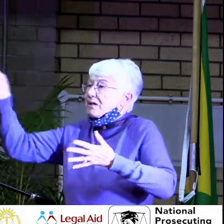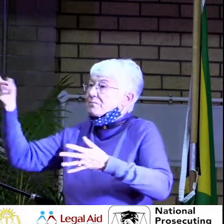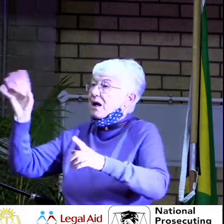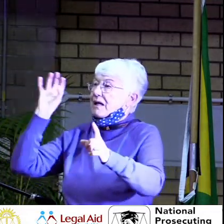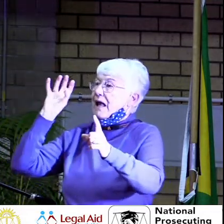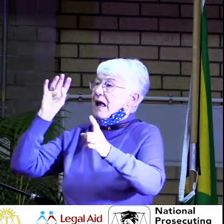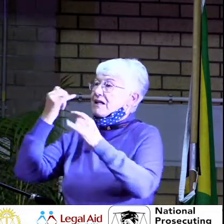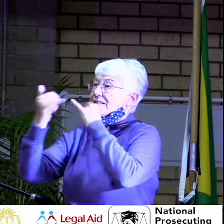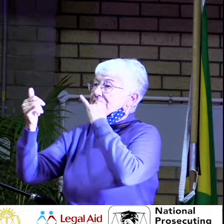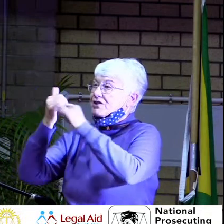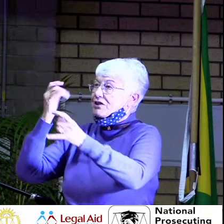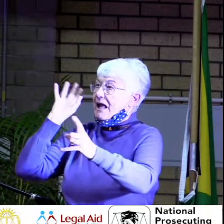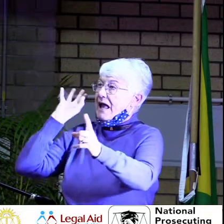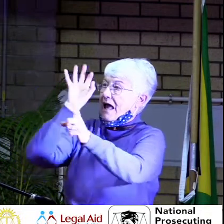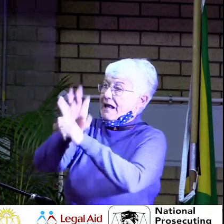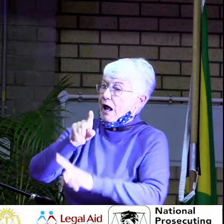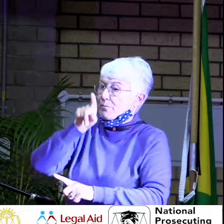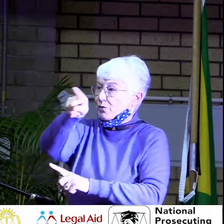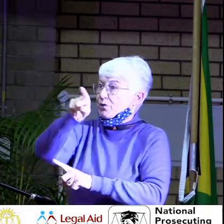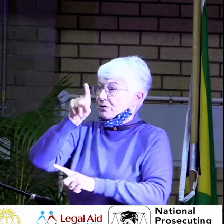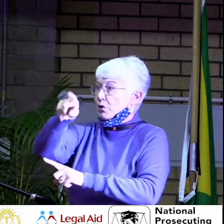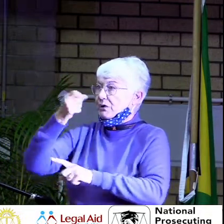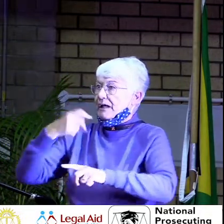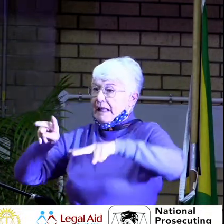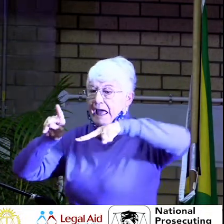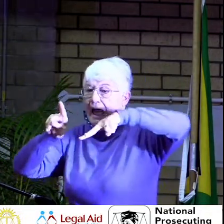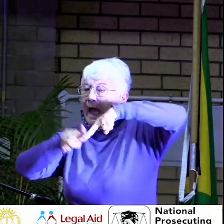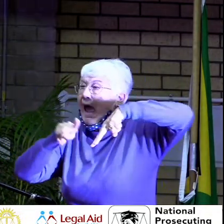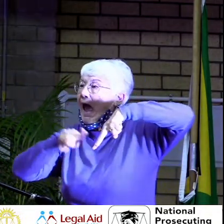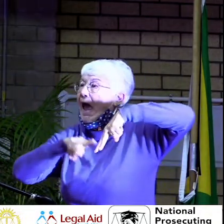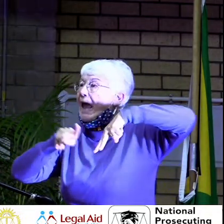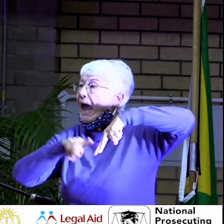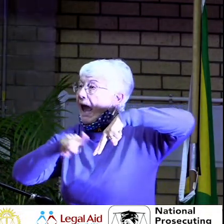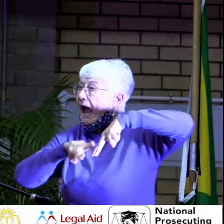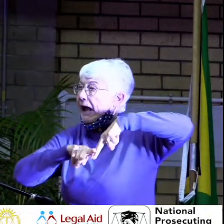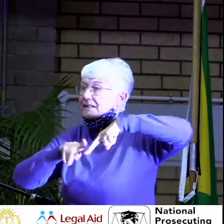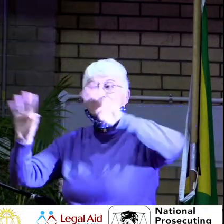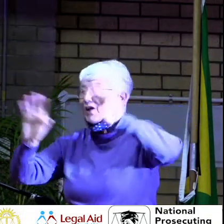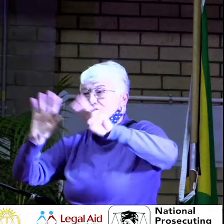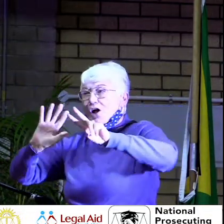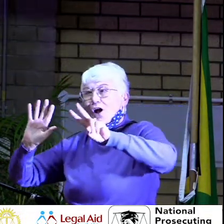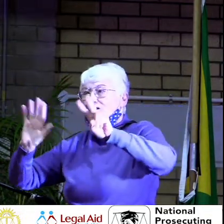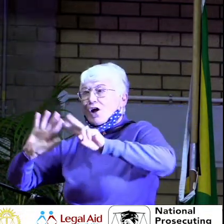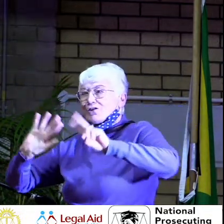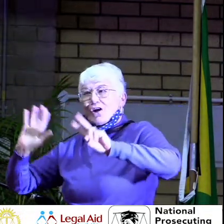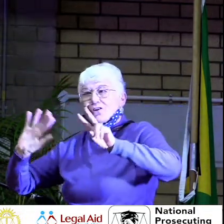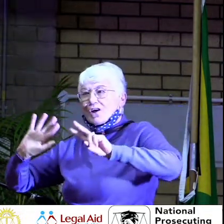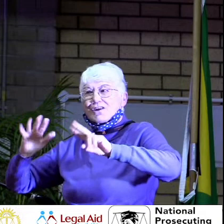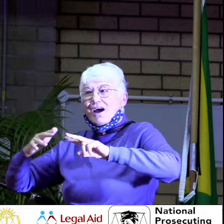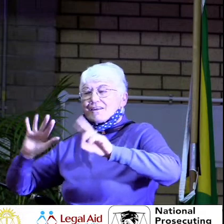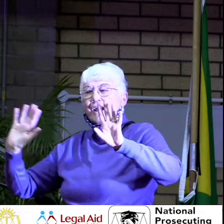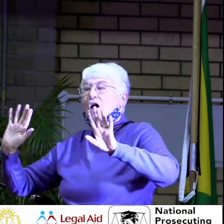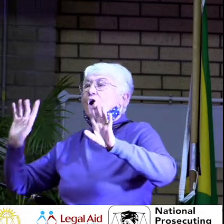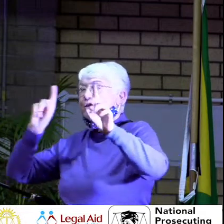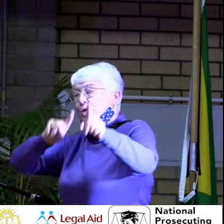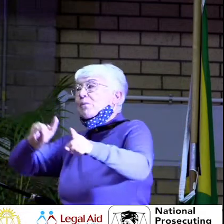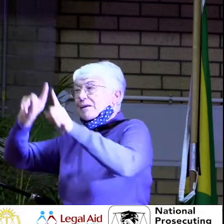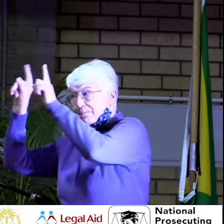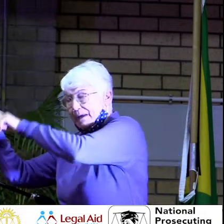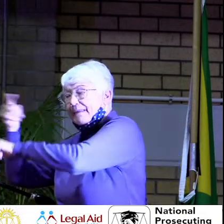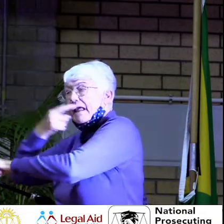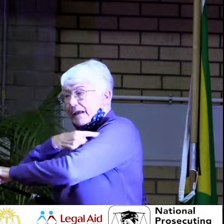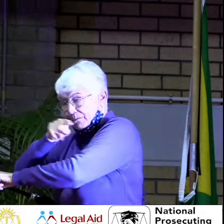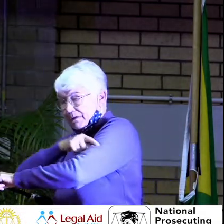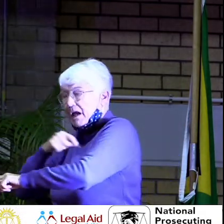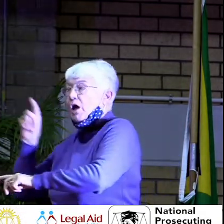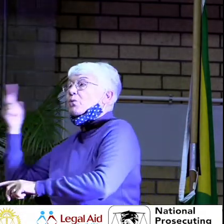afterwards, but get yourself to the hospital. And also when you get to the hospital, we've got soup and tea and coffee and sandwiches. We will look